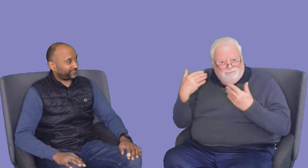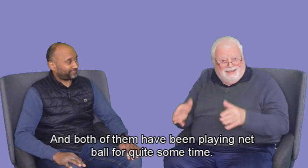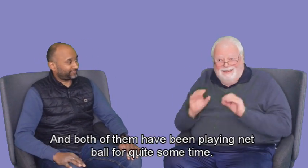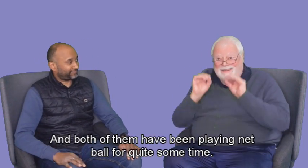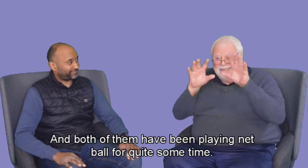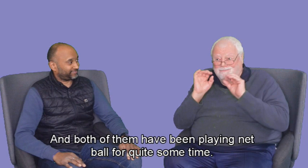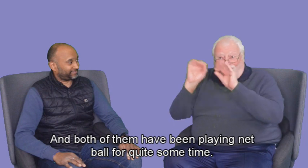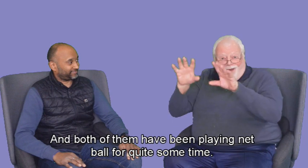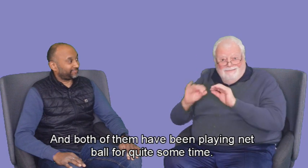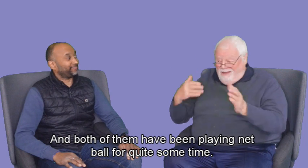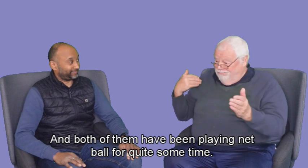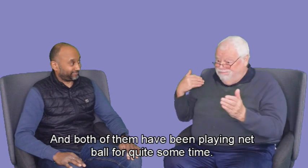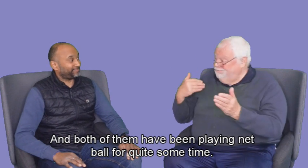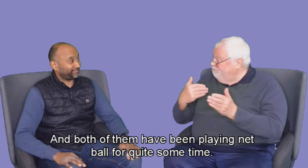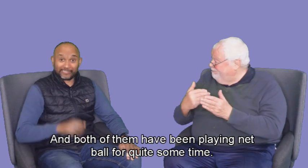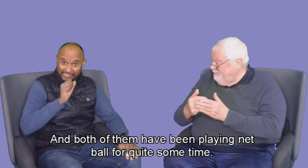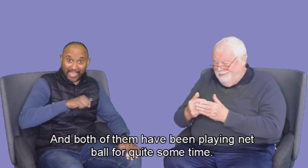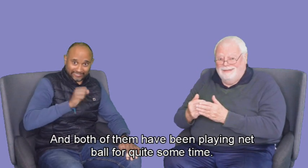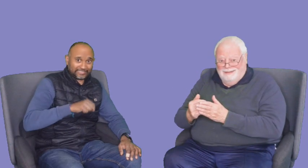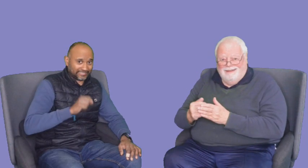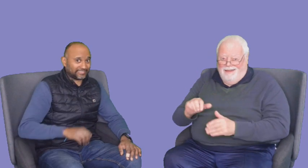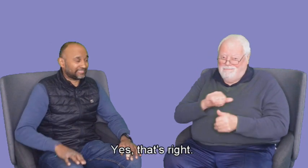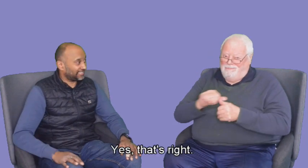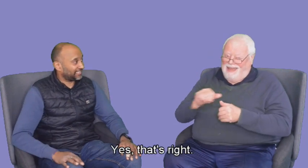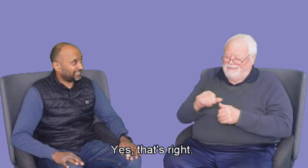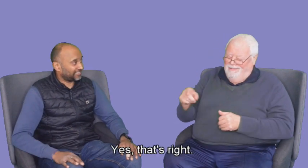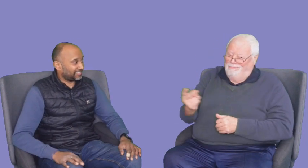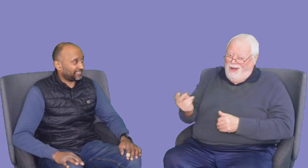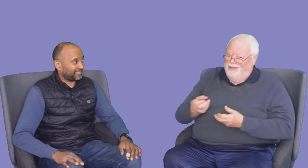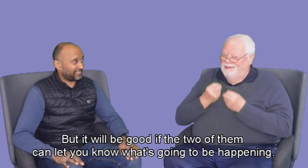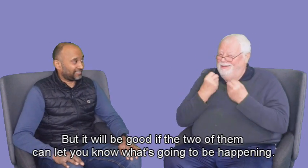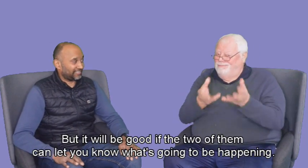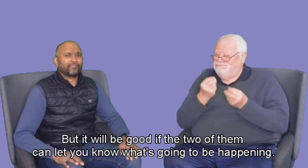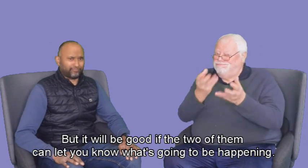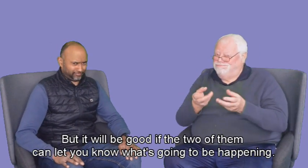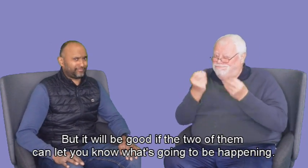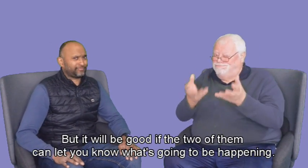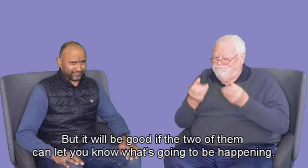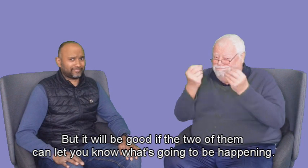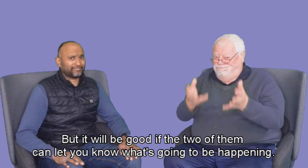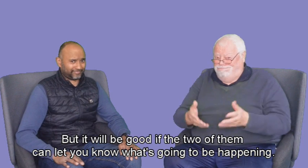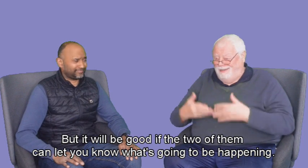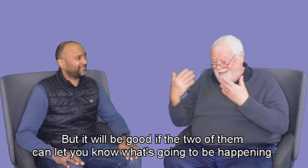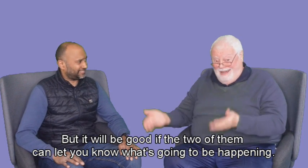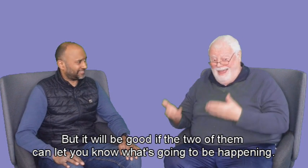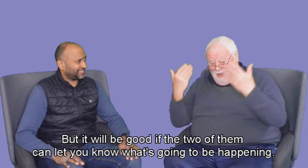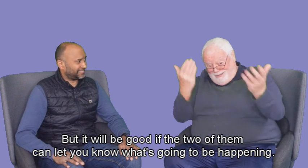And both of them have been playing netball for quite some time. Yes, that's right. We think it would be good if the two of them can let you know what's going to be